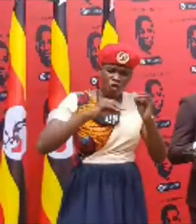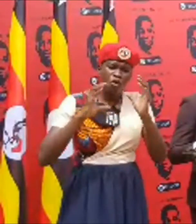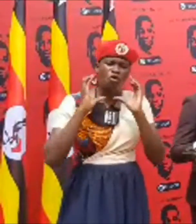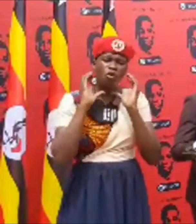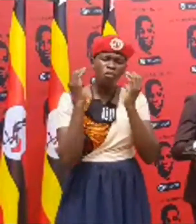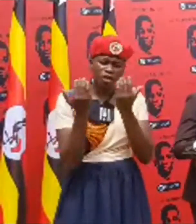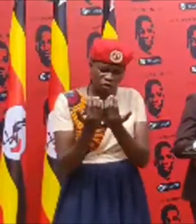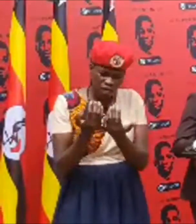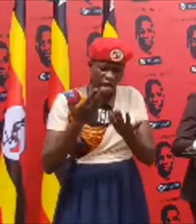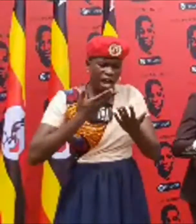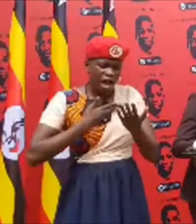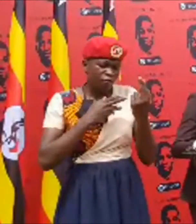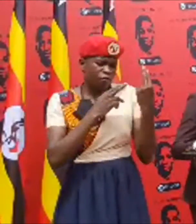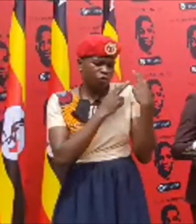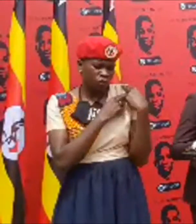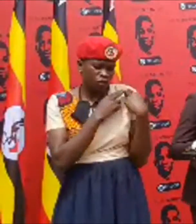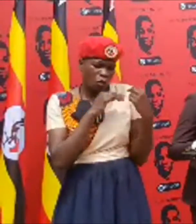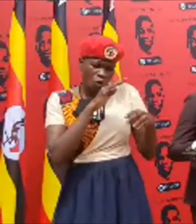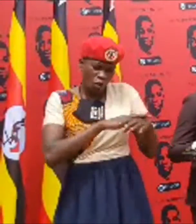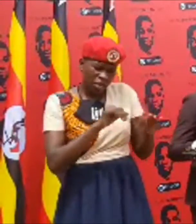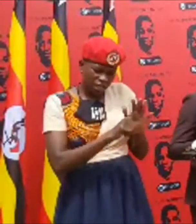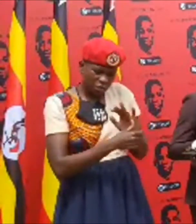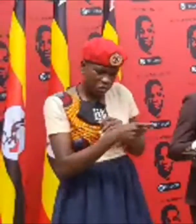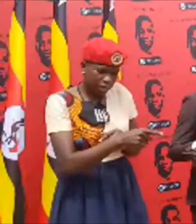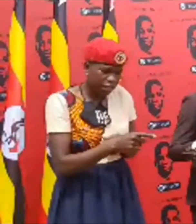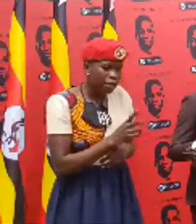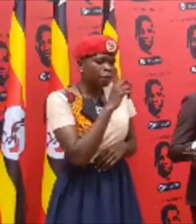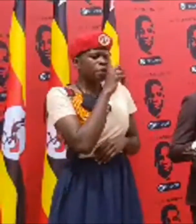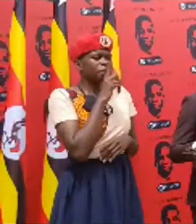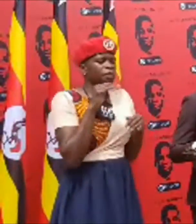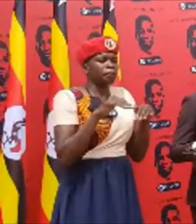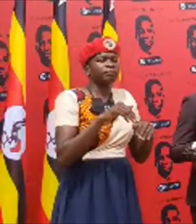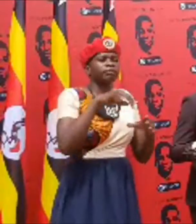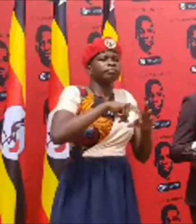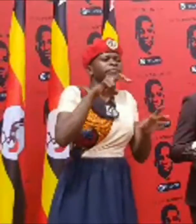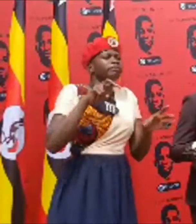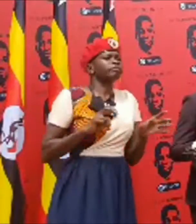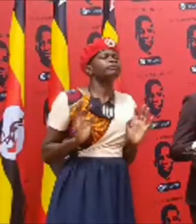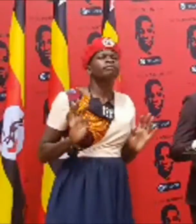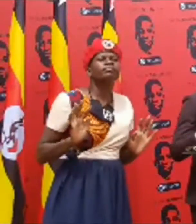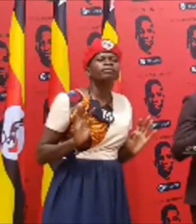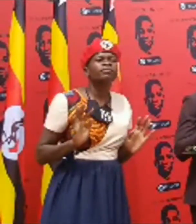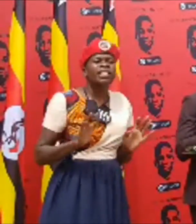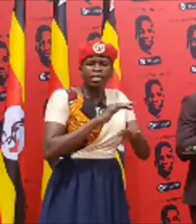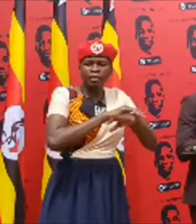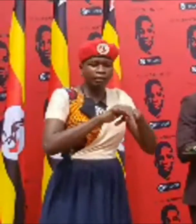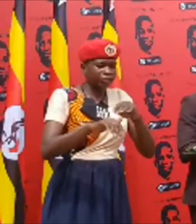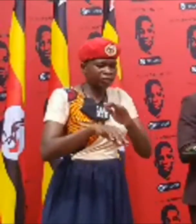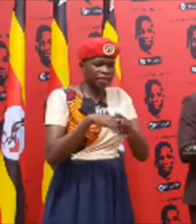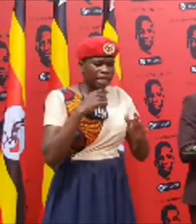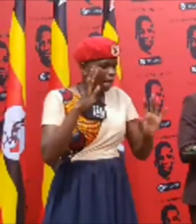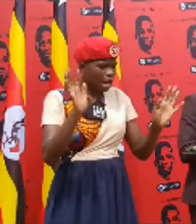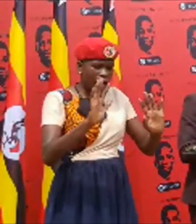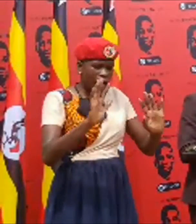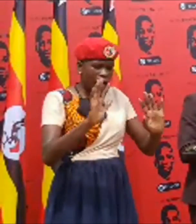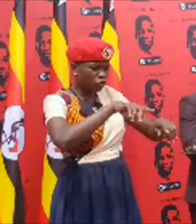akalina obuvunaanyizibwa ku nsonga zino tekavaayo ne kavumirira, tekavaayo ne kakwasisa omukono